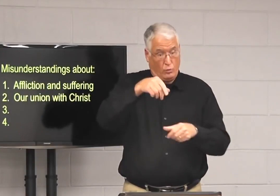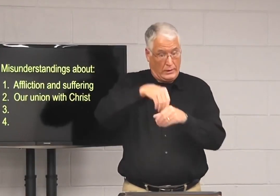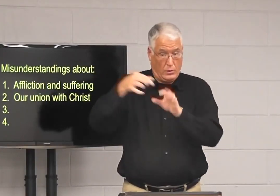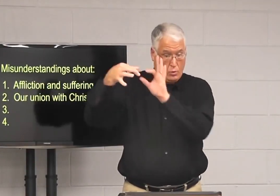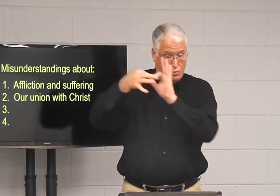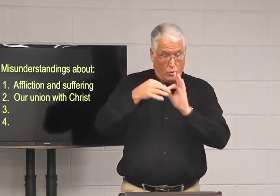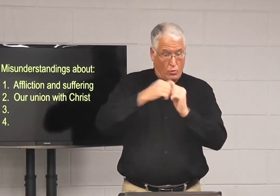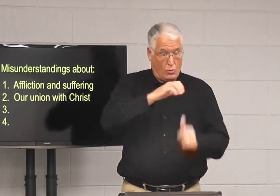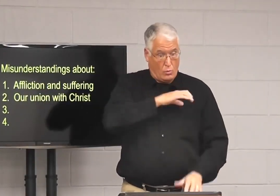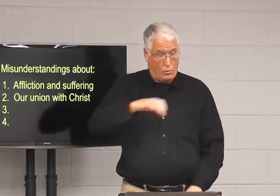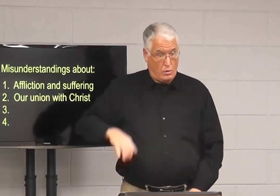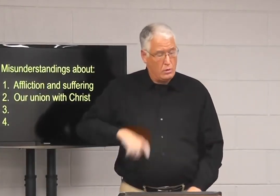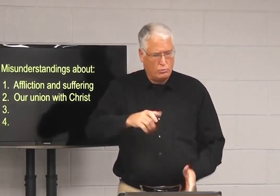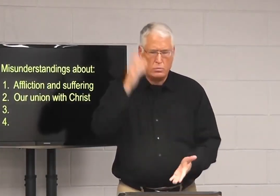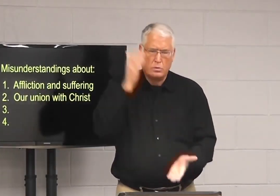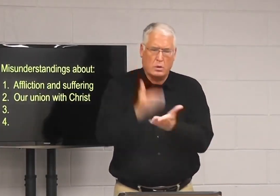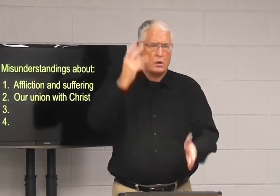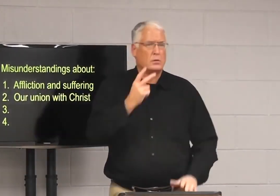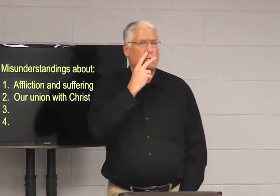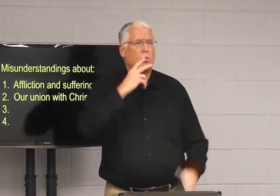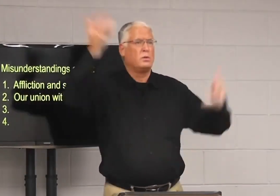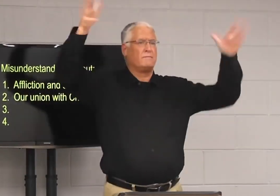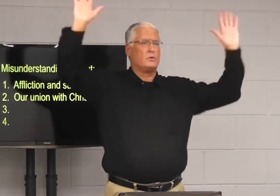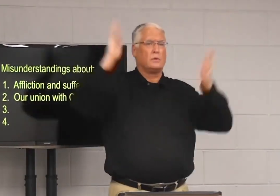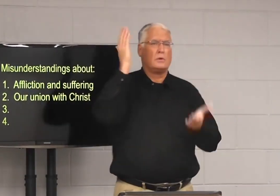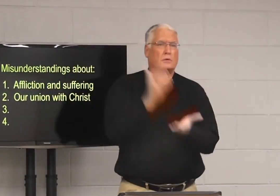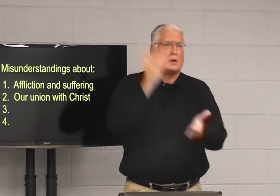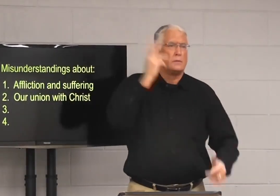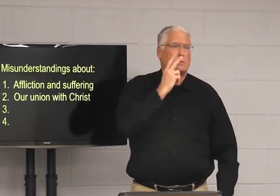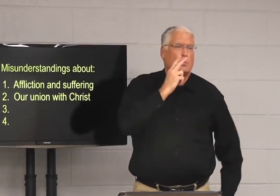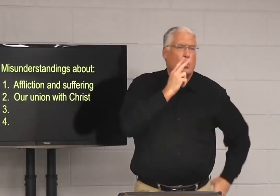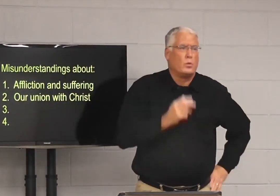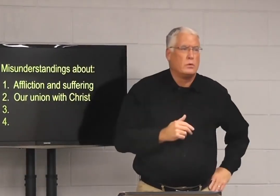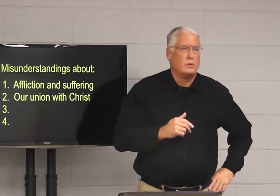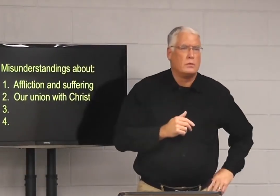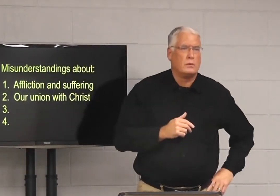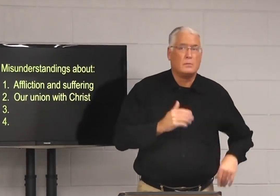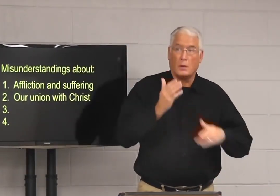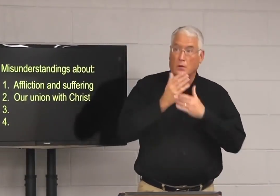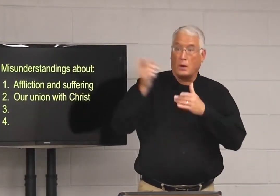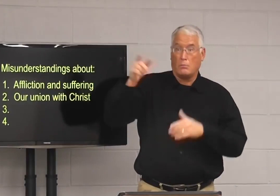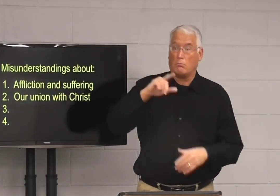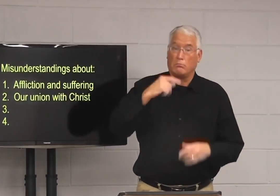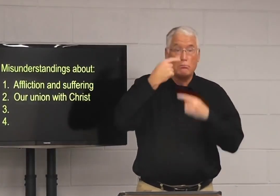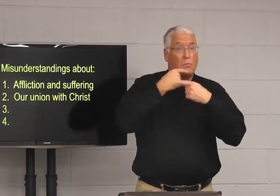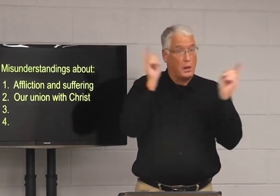if you receive salvation and that you have union with Christ, you should stop smoking right away.